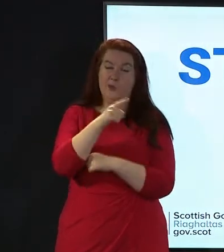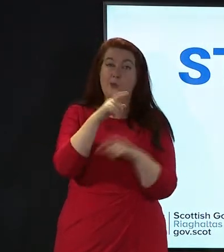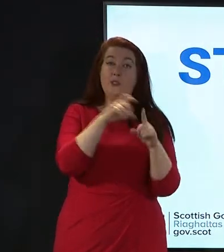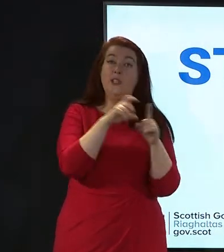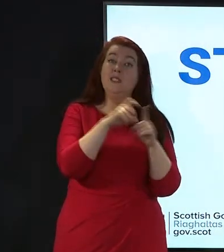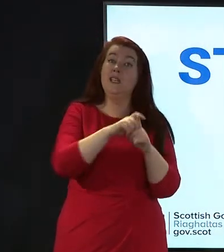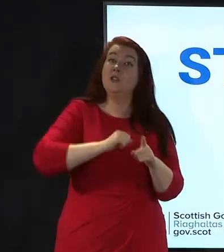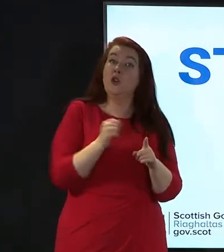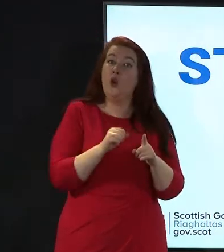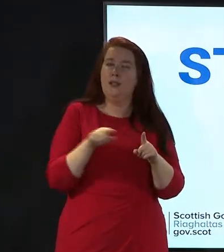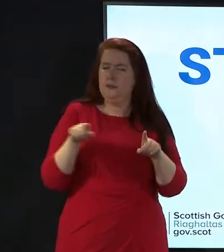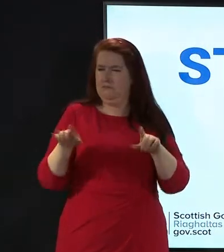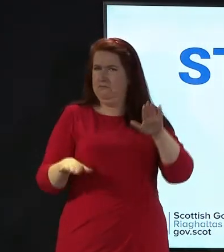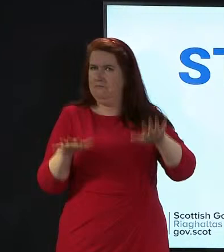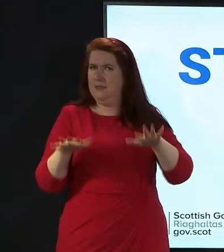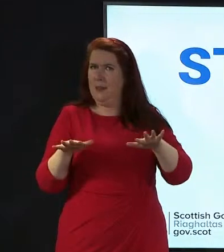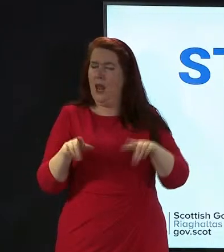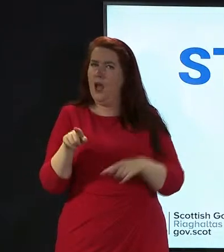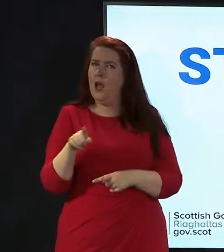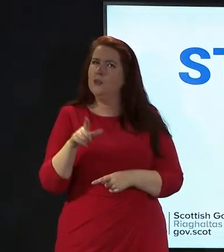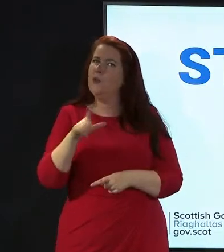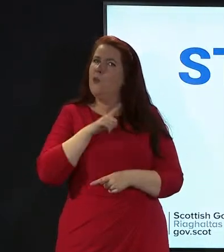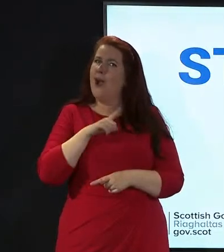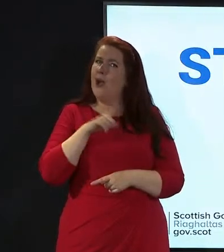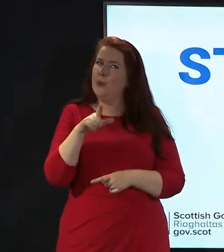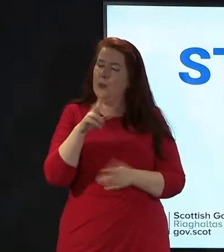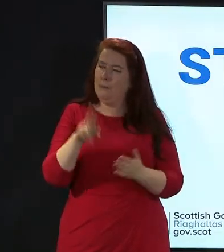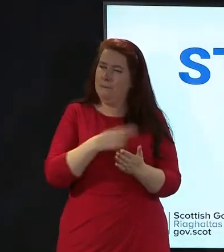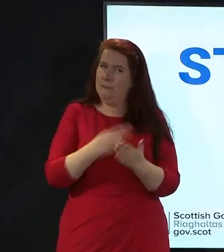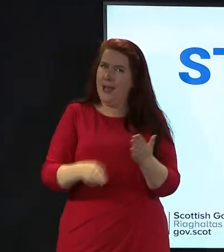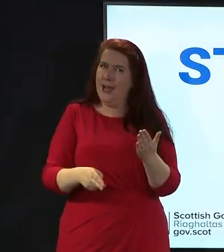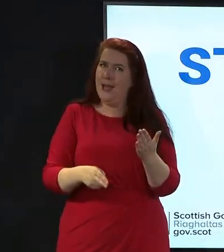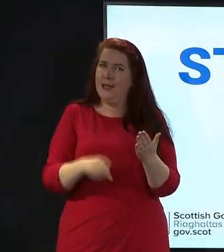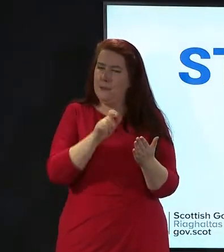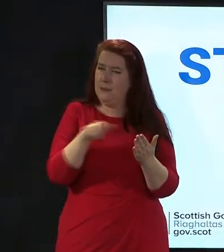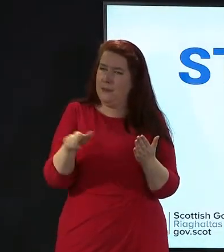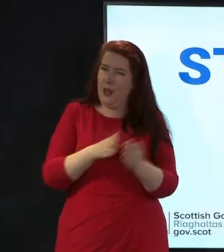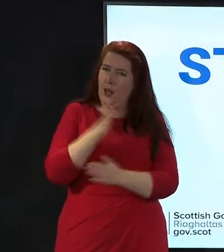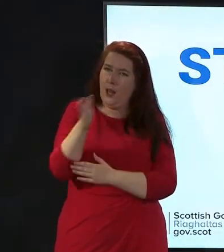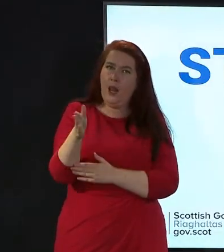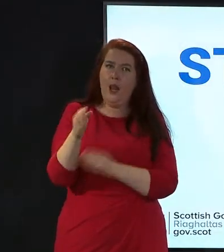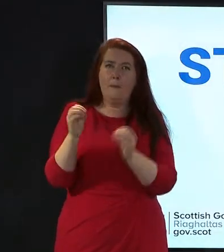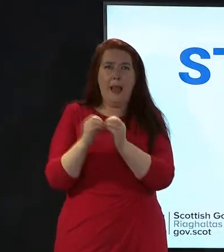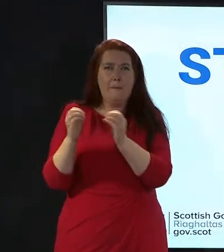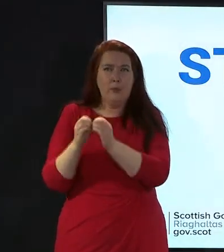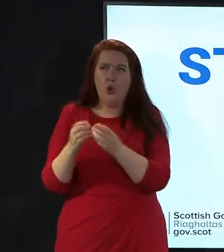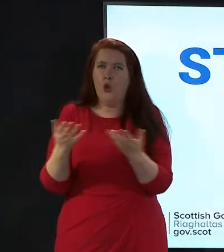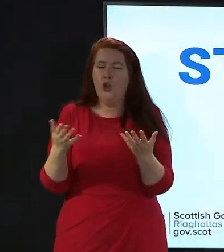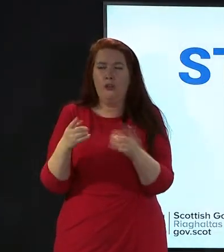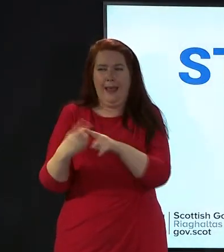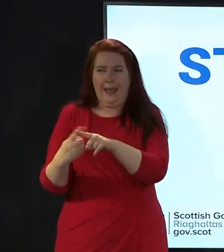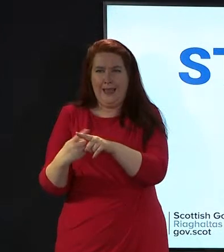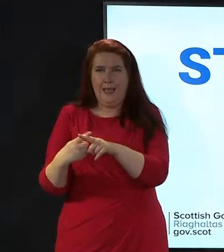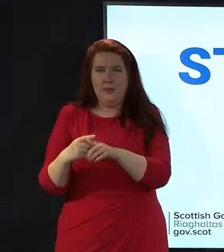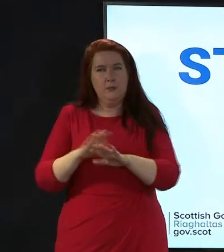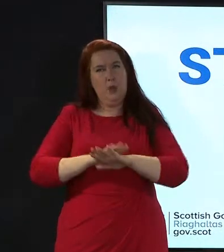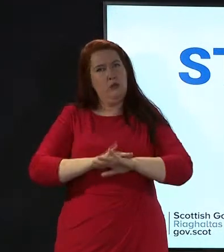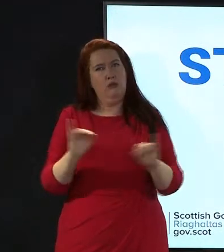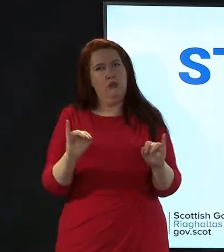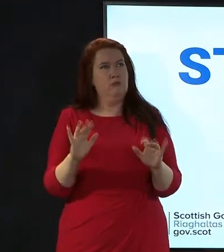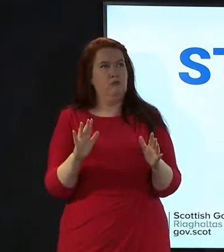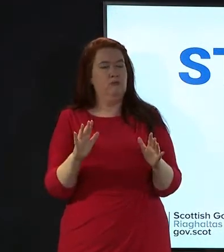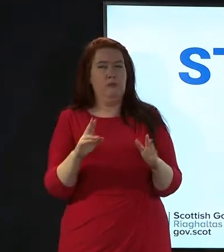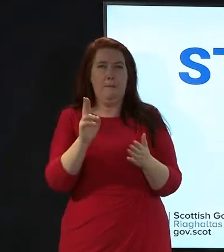Scotland, they're quite similar. So why are you banning people going to the Blackburn area and not at